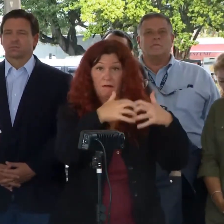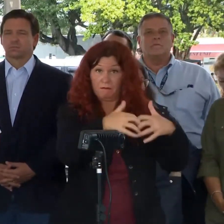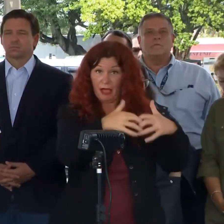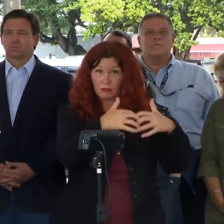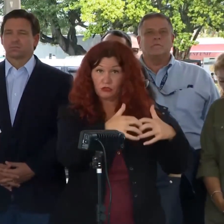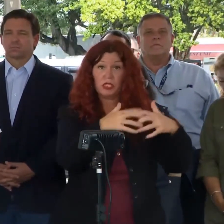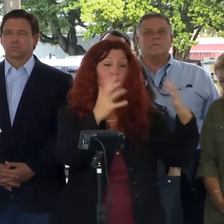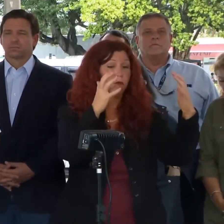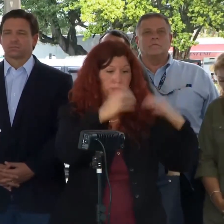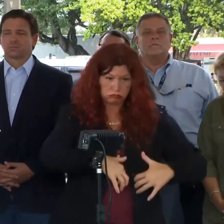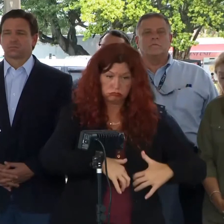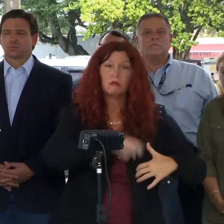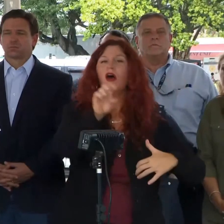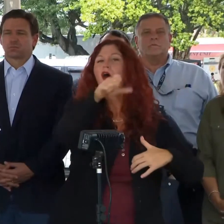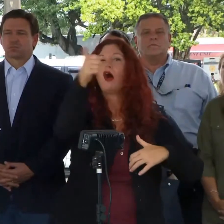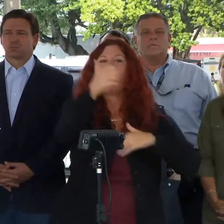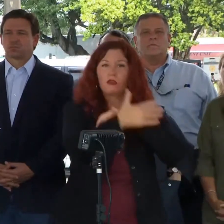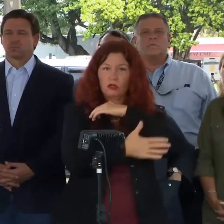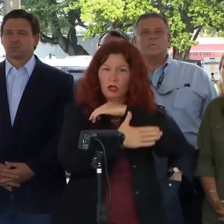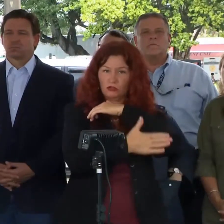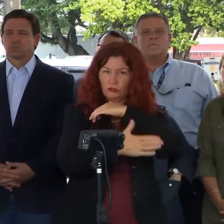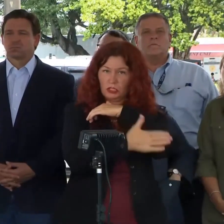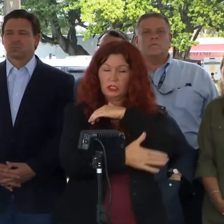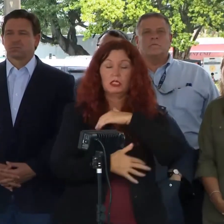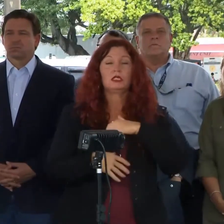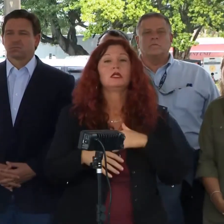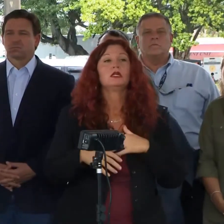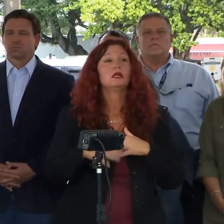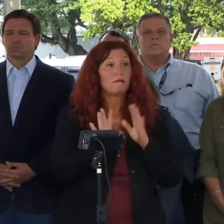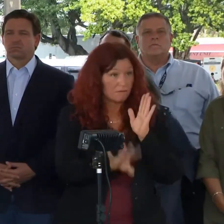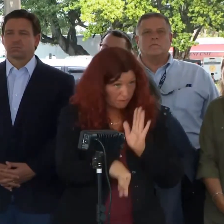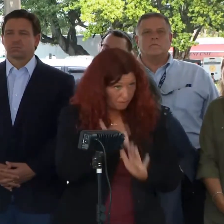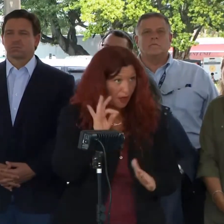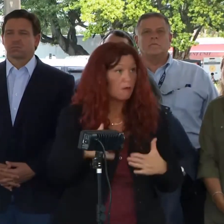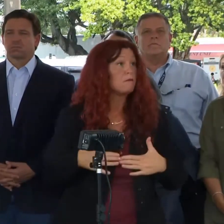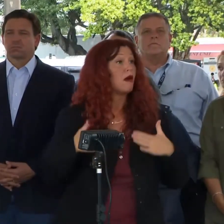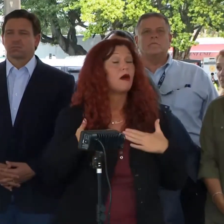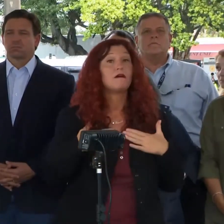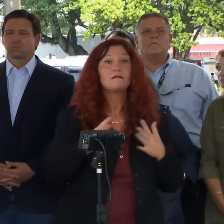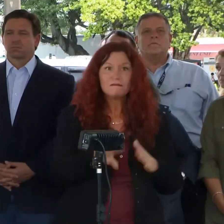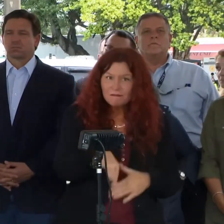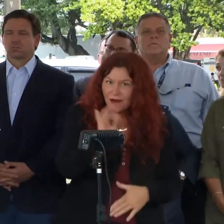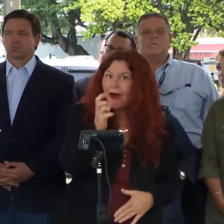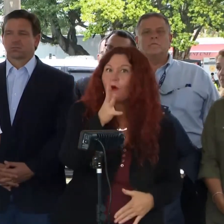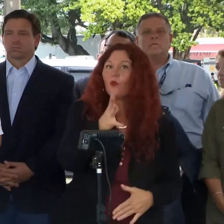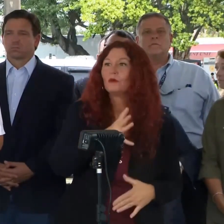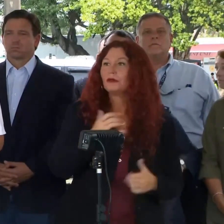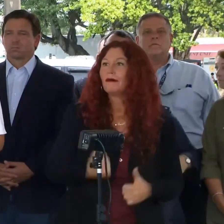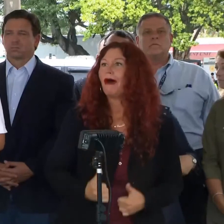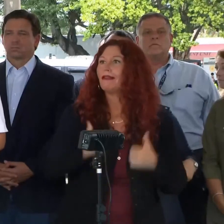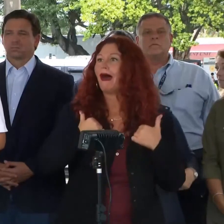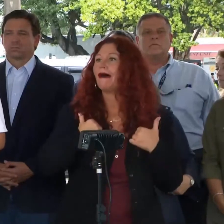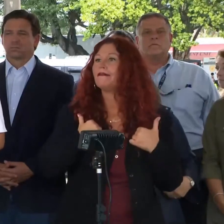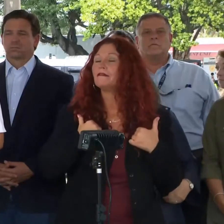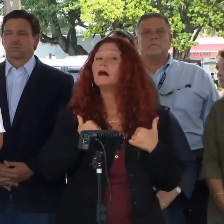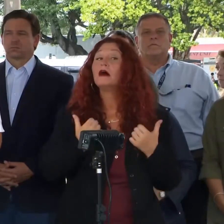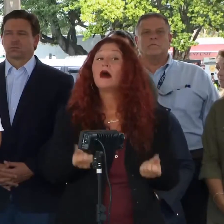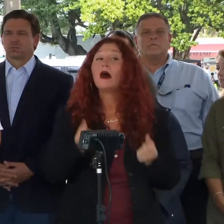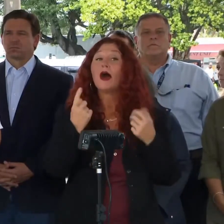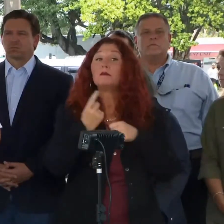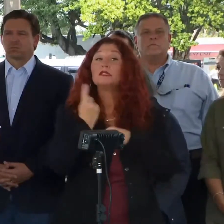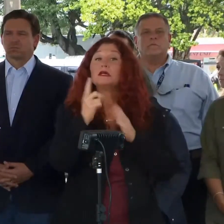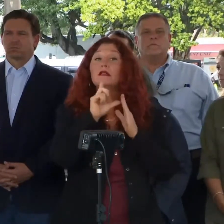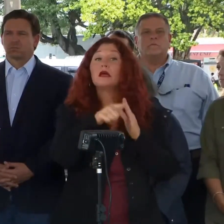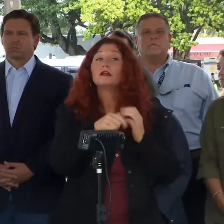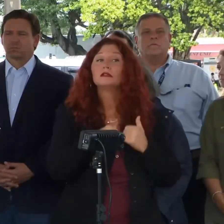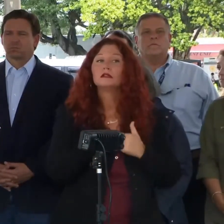in Bangladesh 17 days after it collapsed. So I think, as the governor said